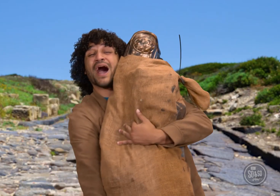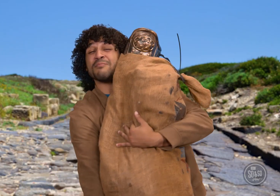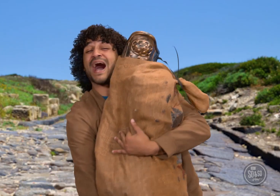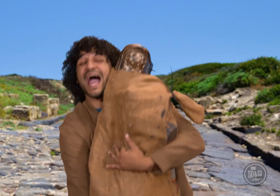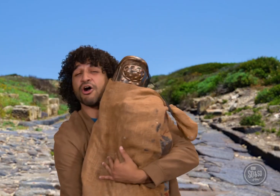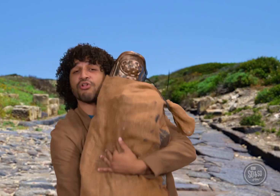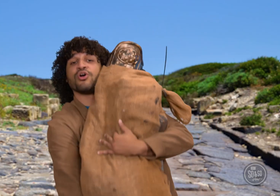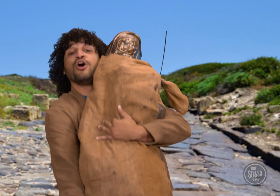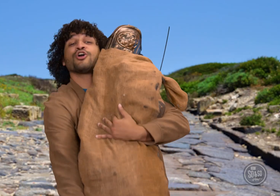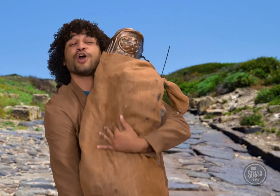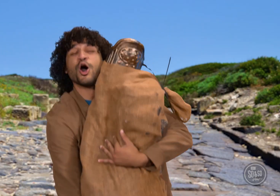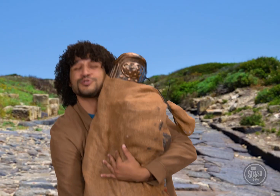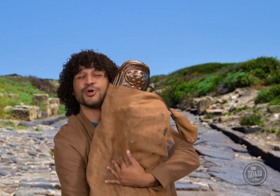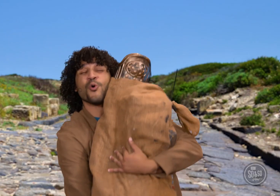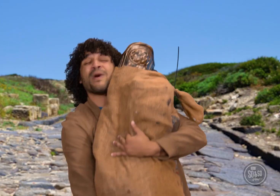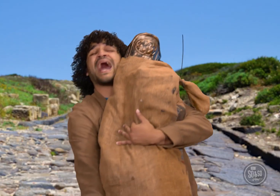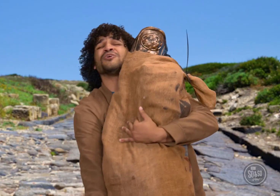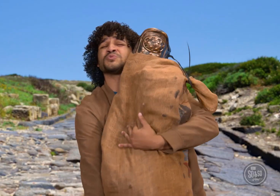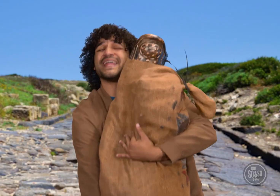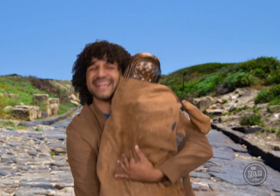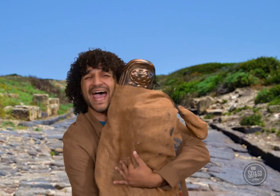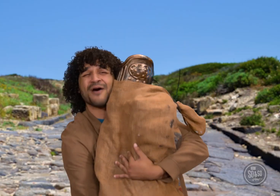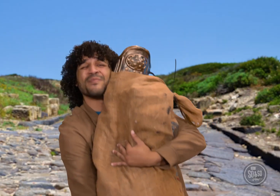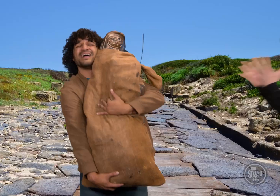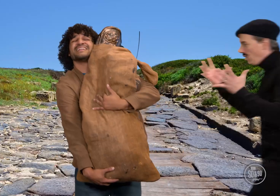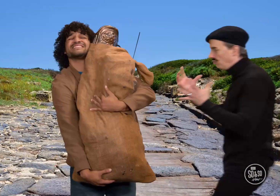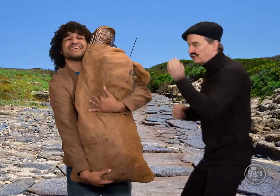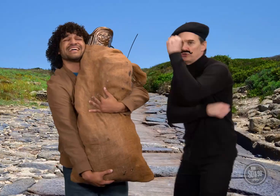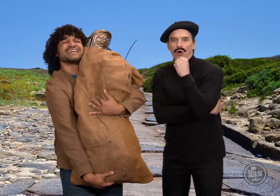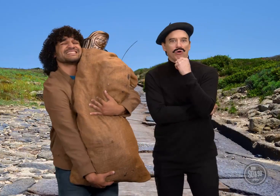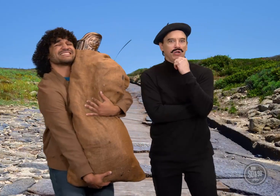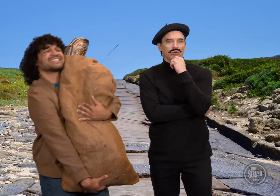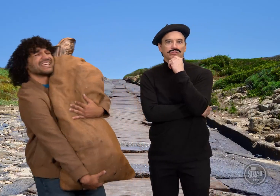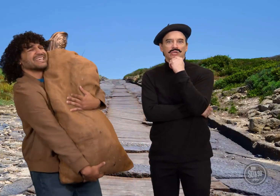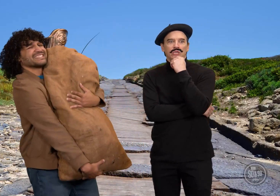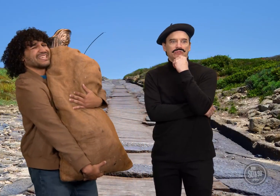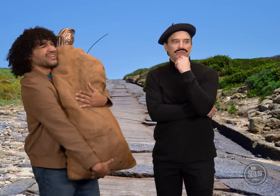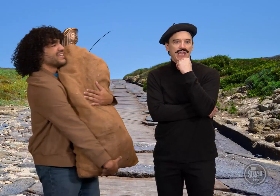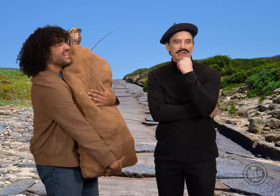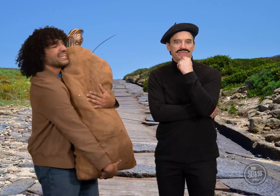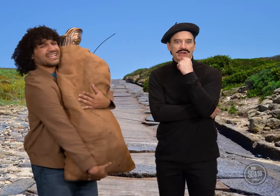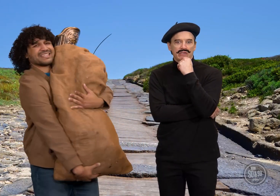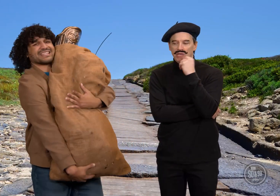one mile go two miles with them so close so close so very very